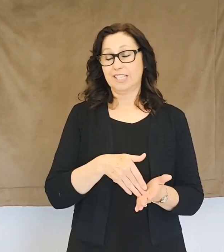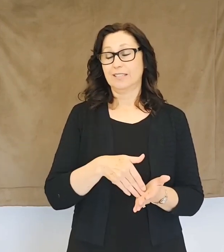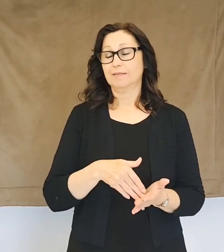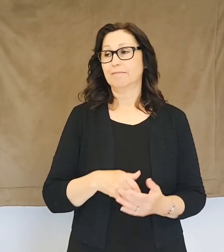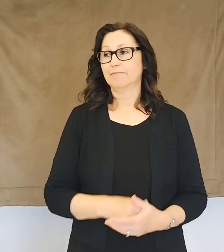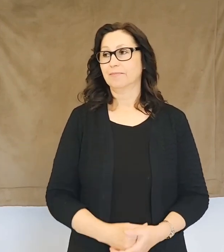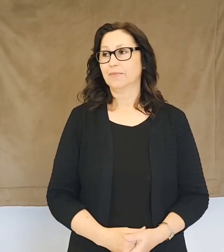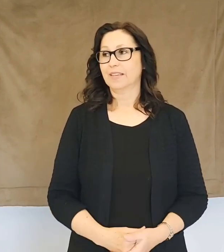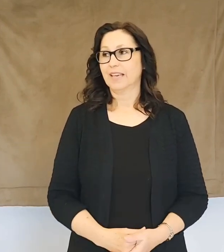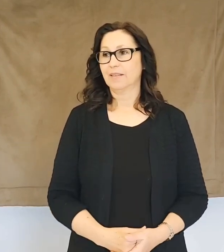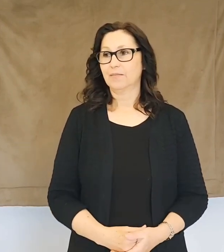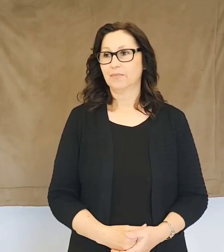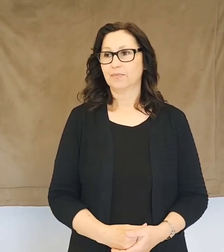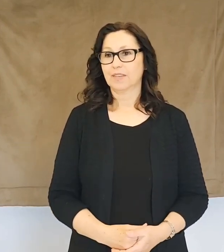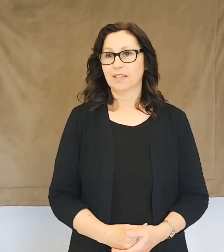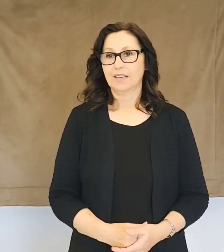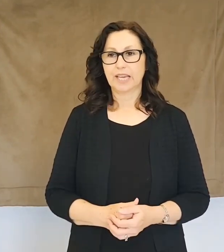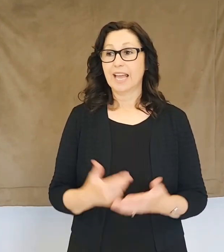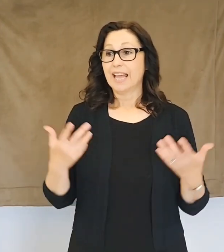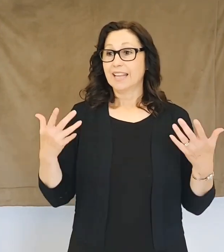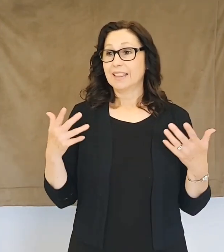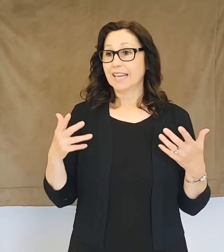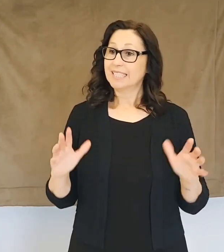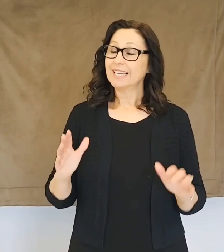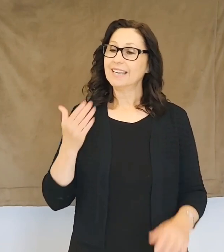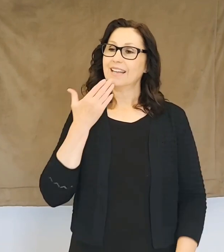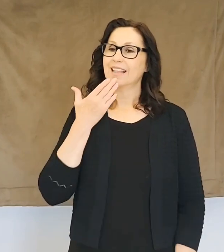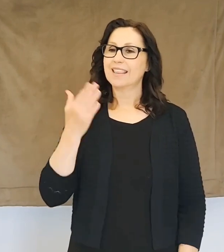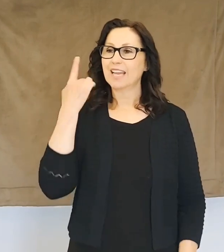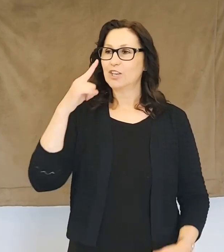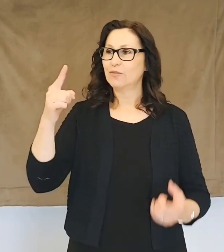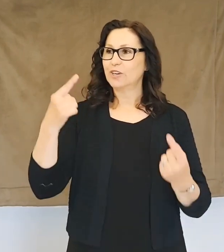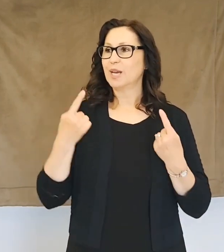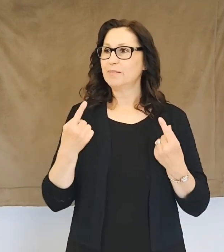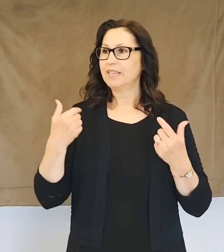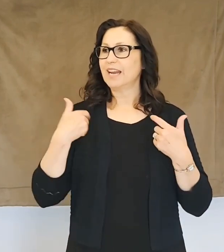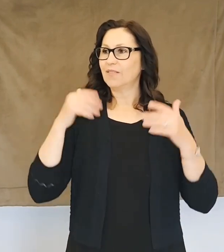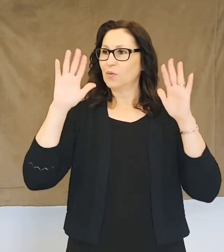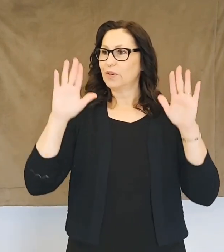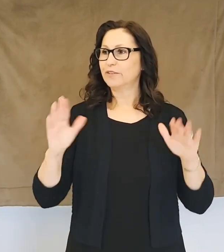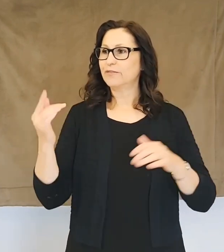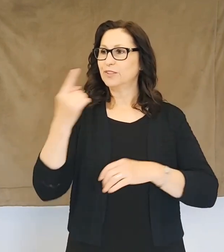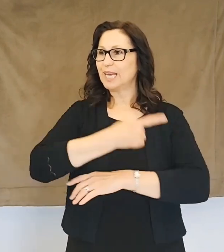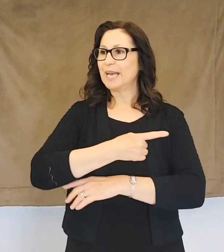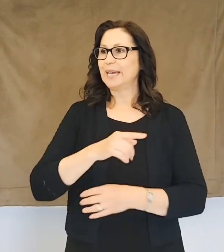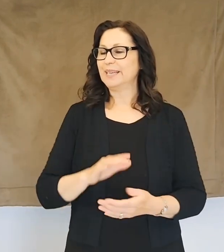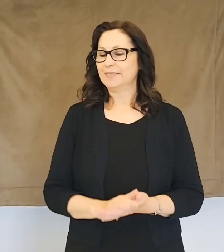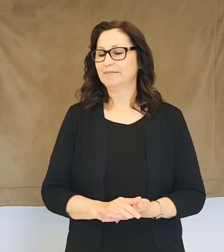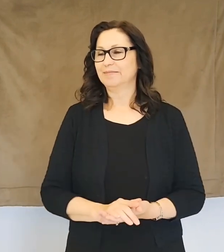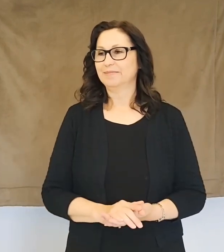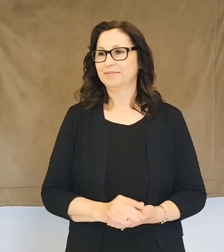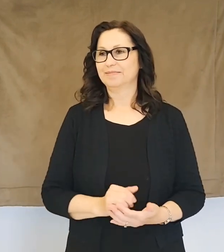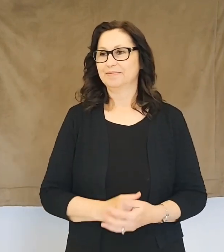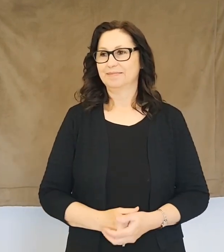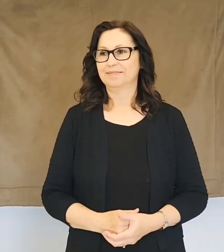1 through 1,000. Okay. That's it. Thank you for coming. Have a wonderful day. You too.